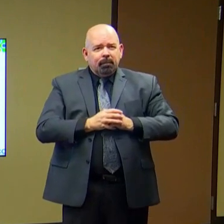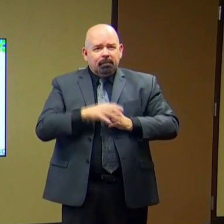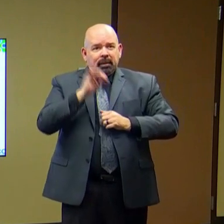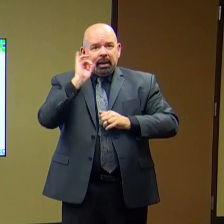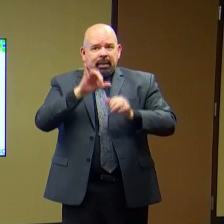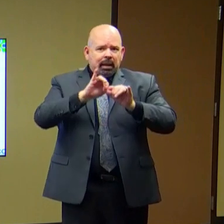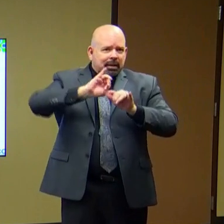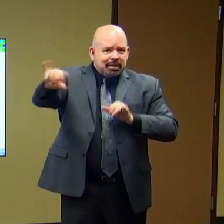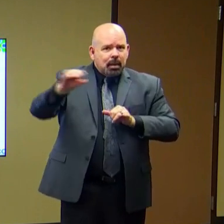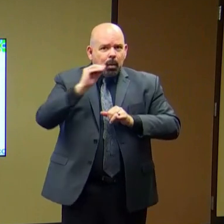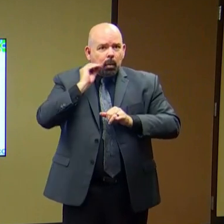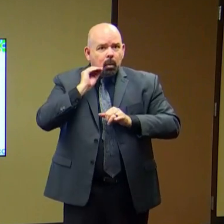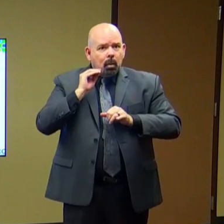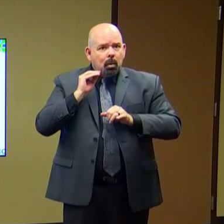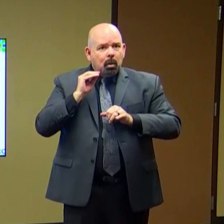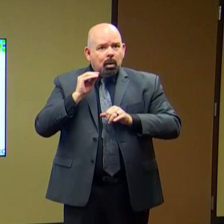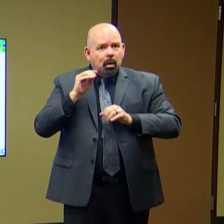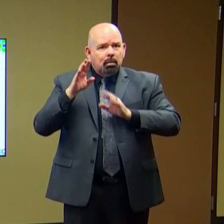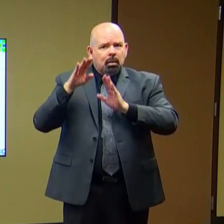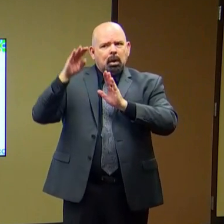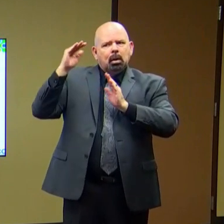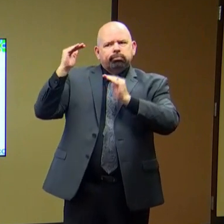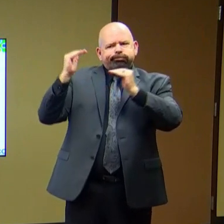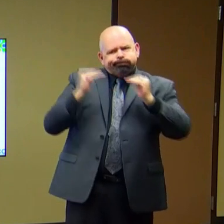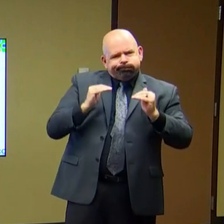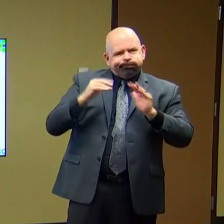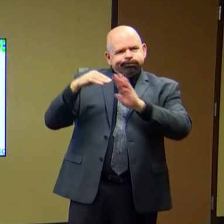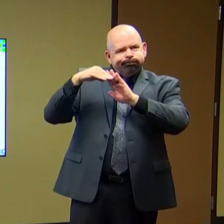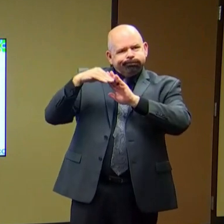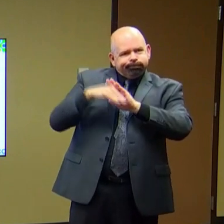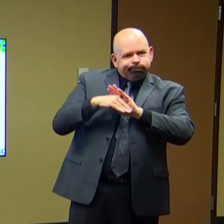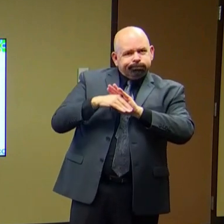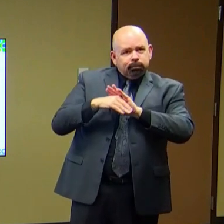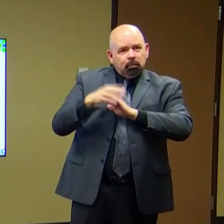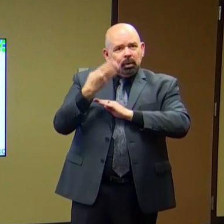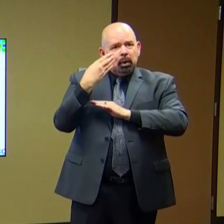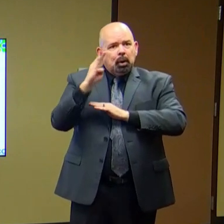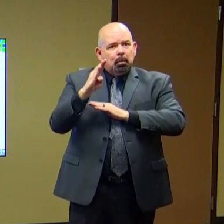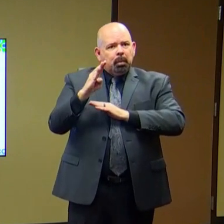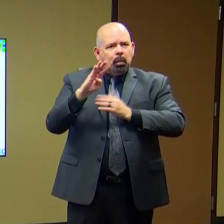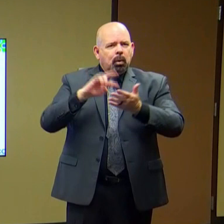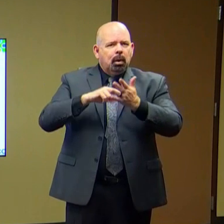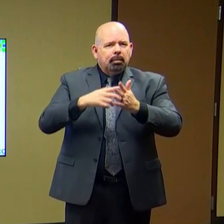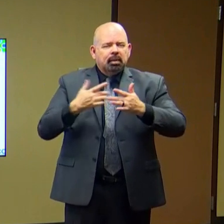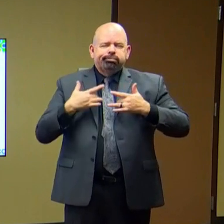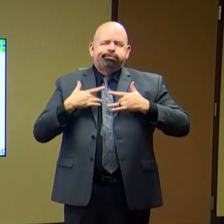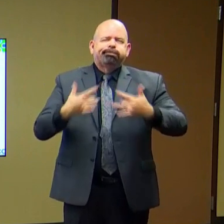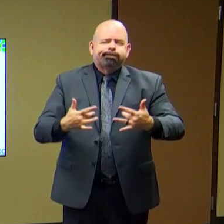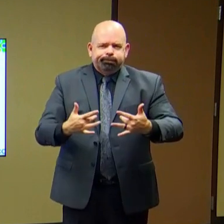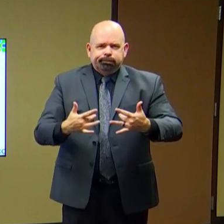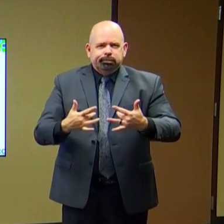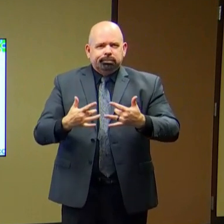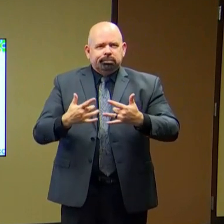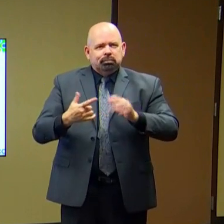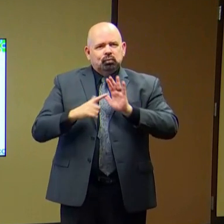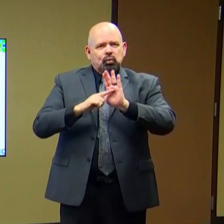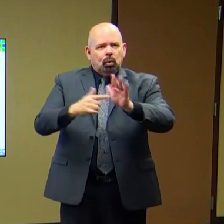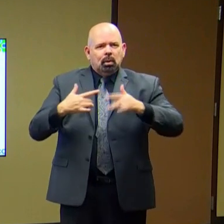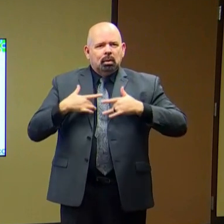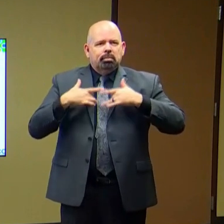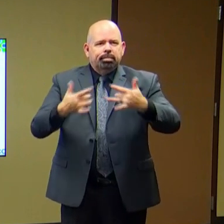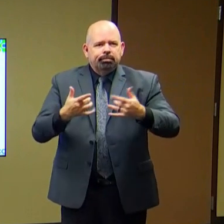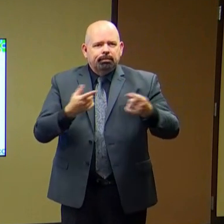things down. That blue line sort of shows the average trend of this. Then it starts, we were seeing it flatten